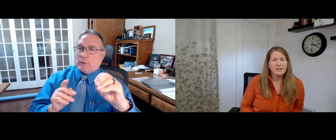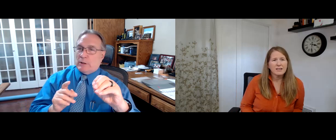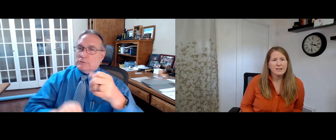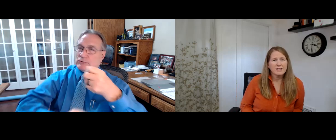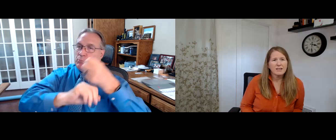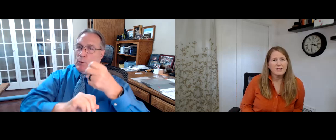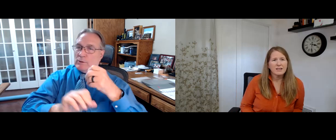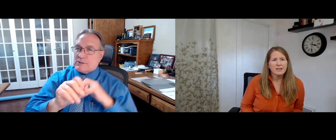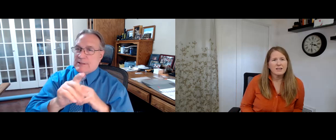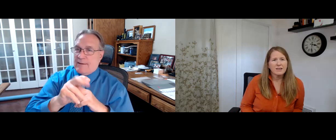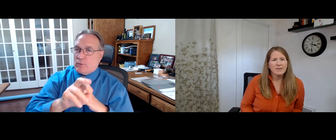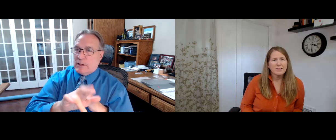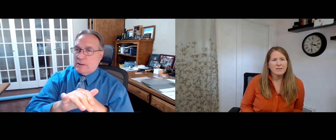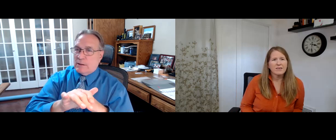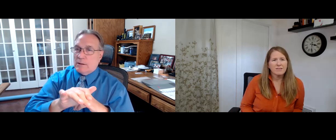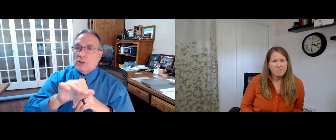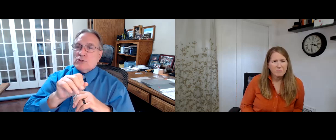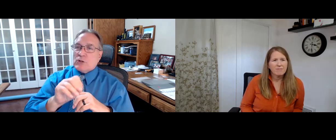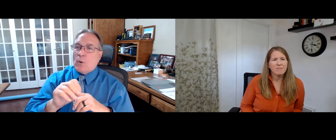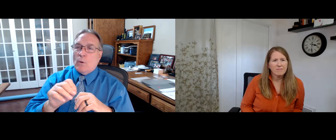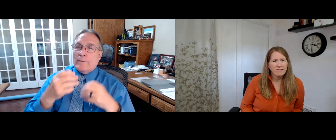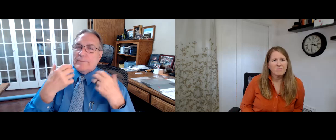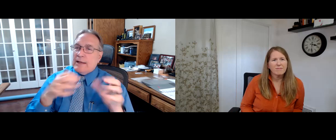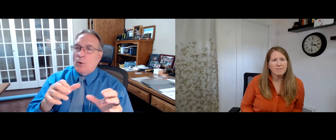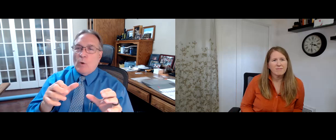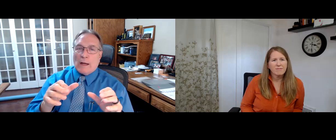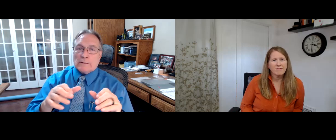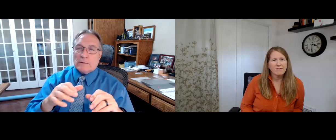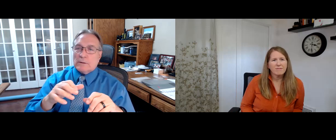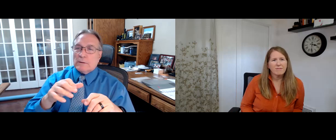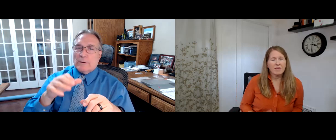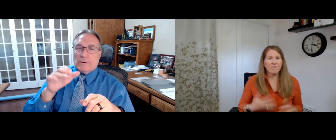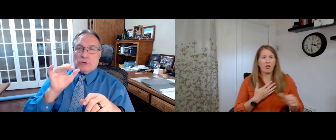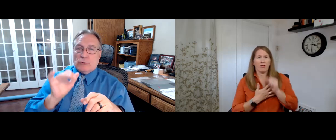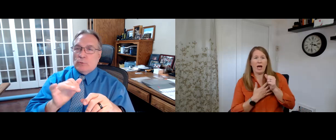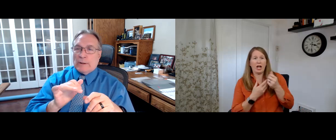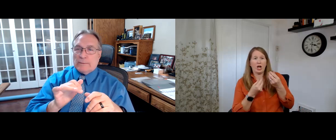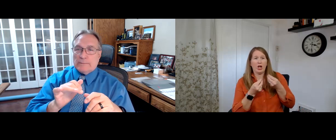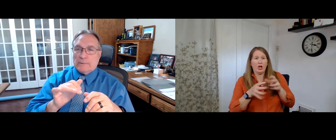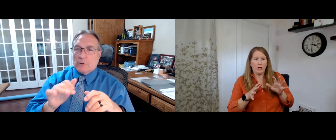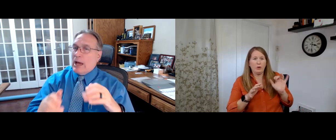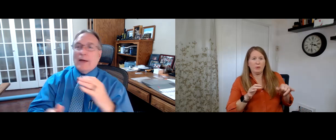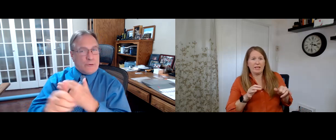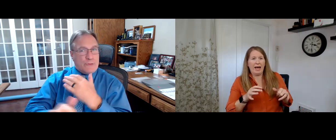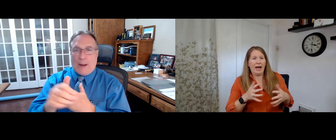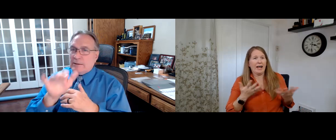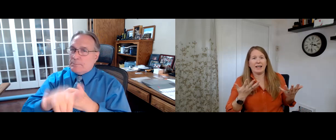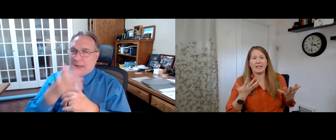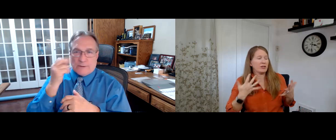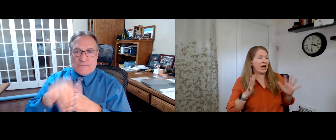Missouri support slavery. So they don't want to, they're threatened because of